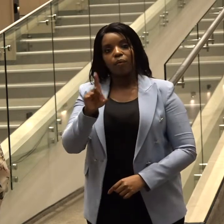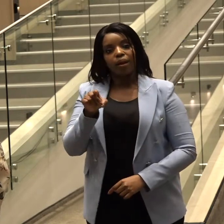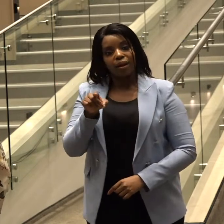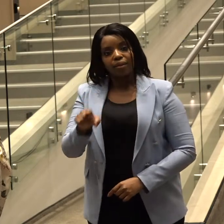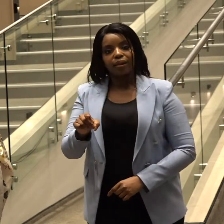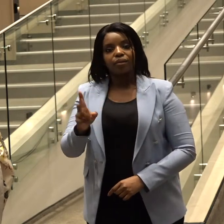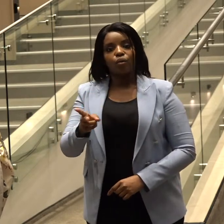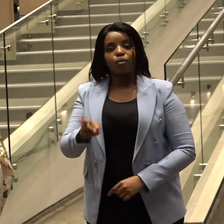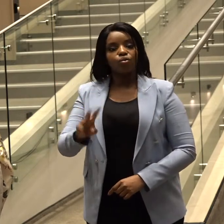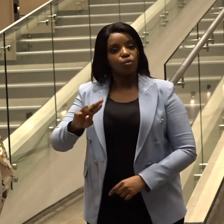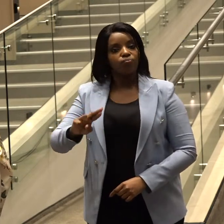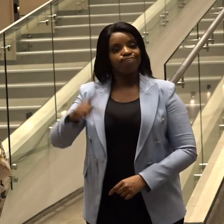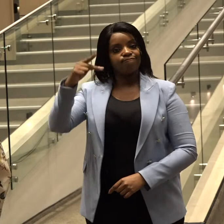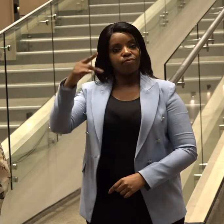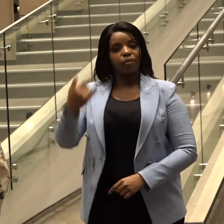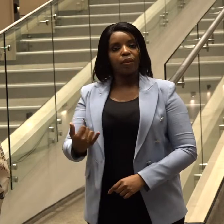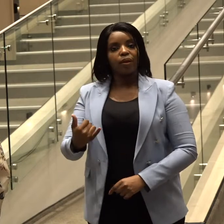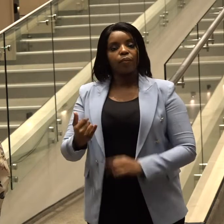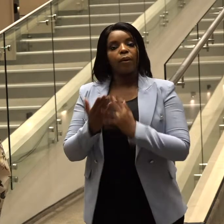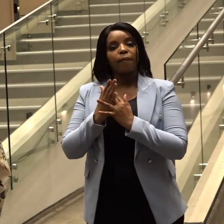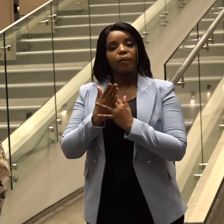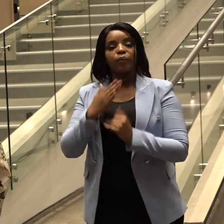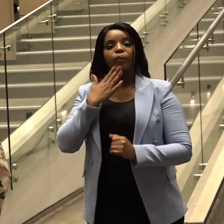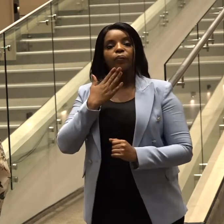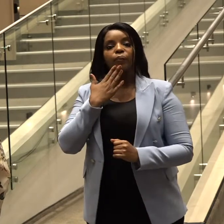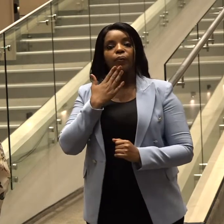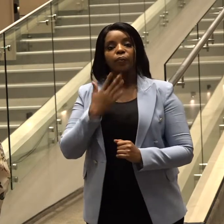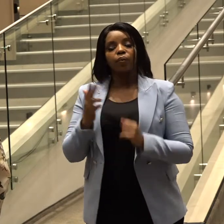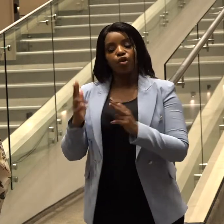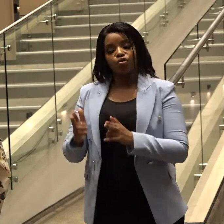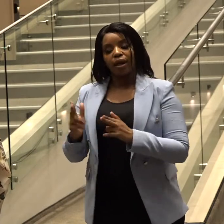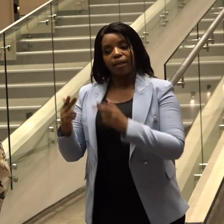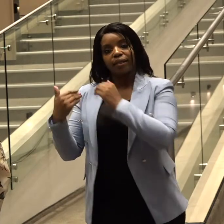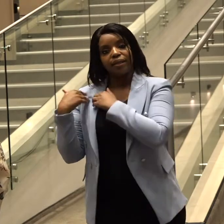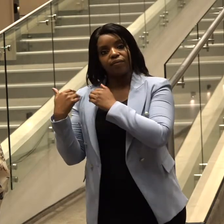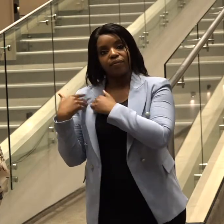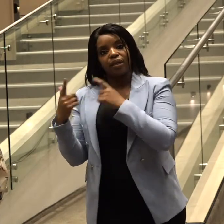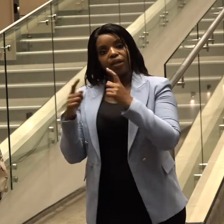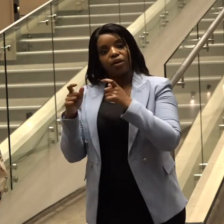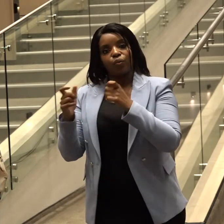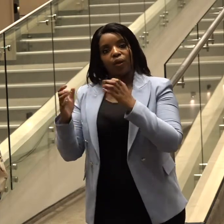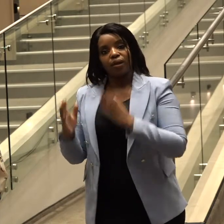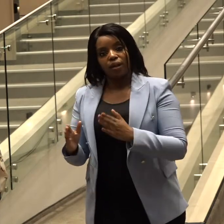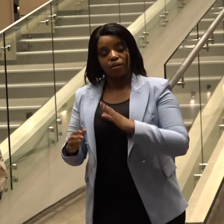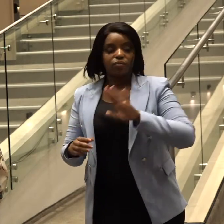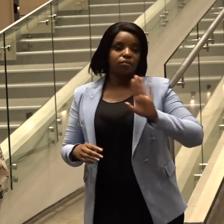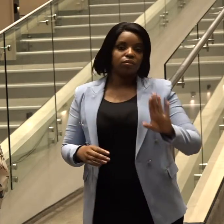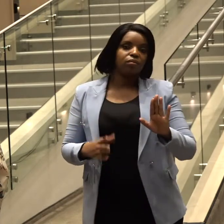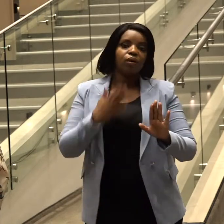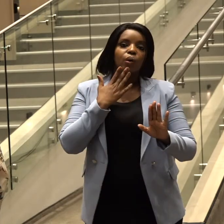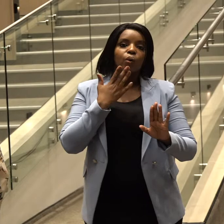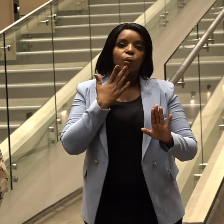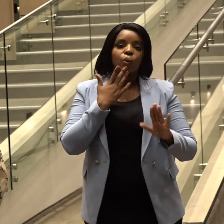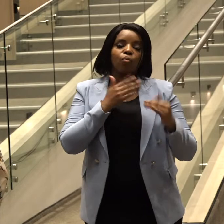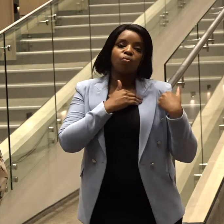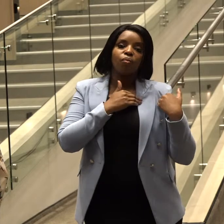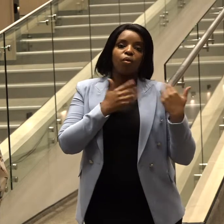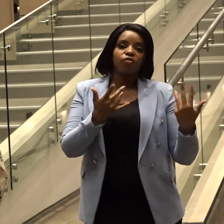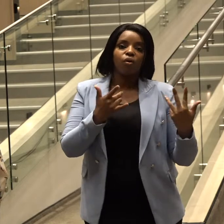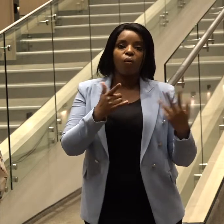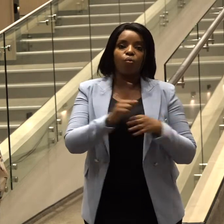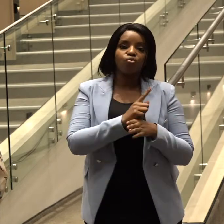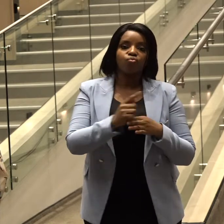between the relative to regulator and the cheetah that currently is responsible for the registering of